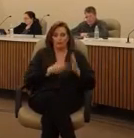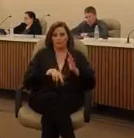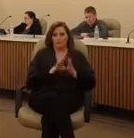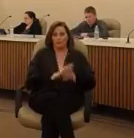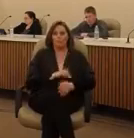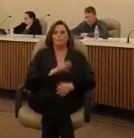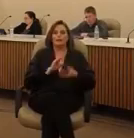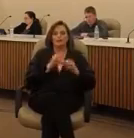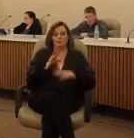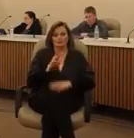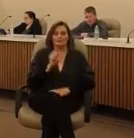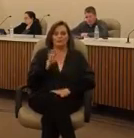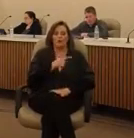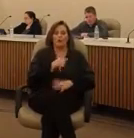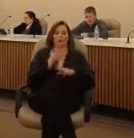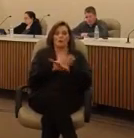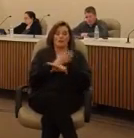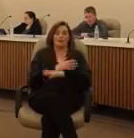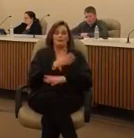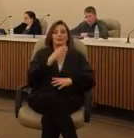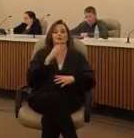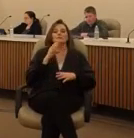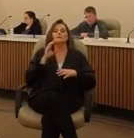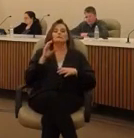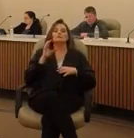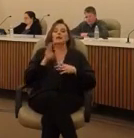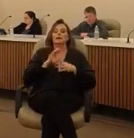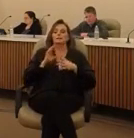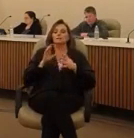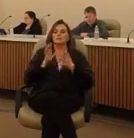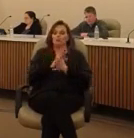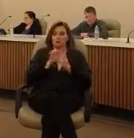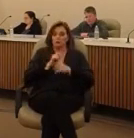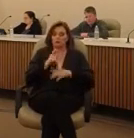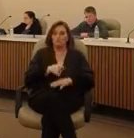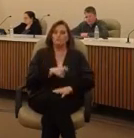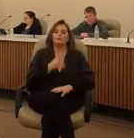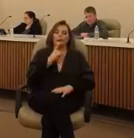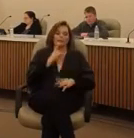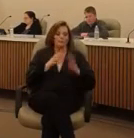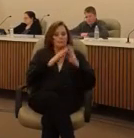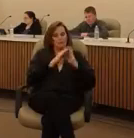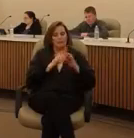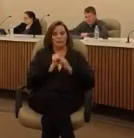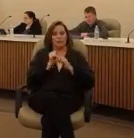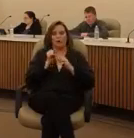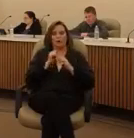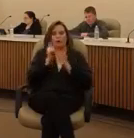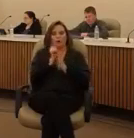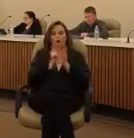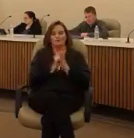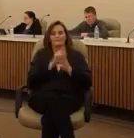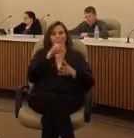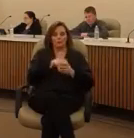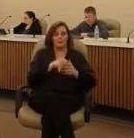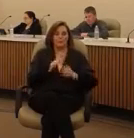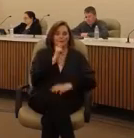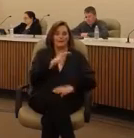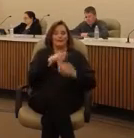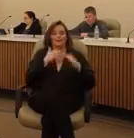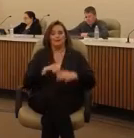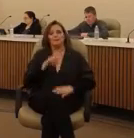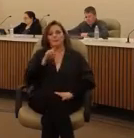of the public, all remodeling, construction, and demolition be constructed in accordance with all laws, including but not limited to